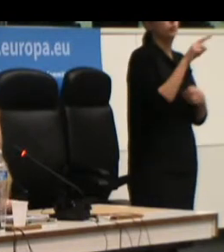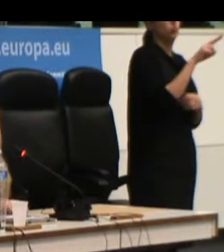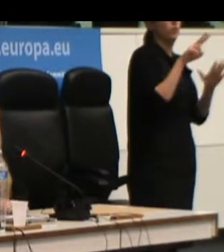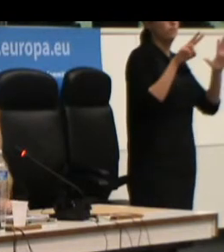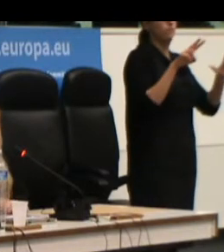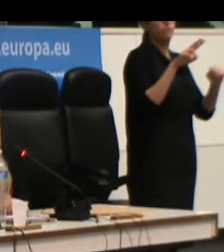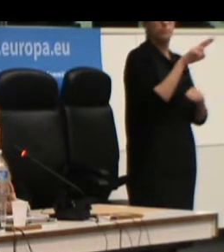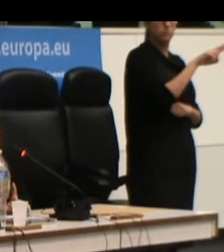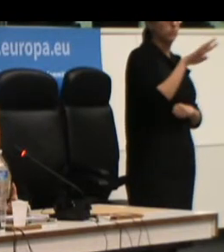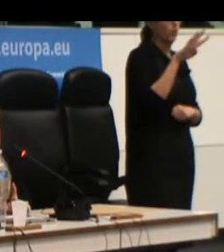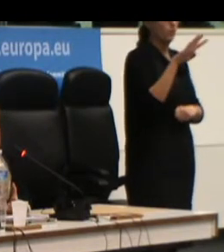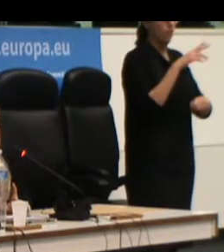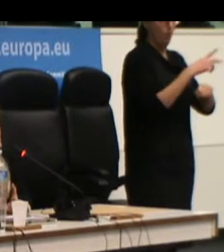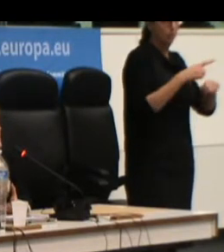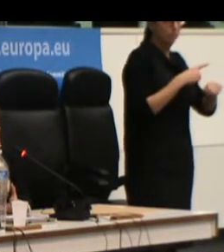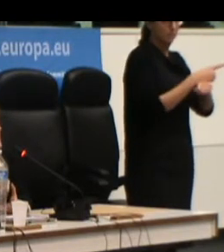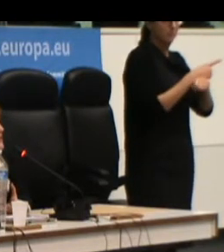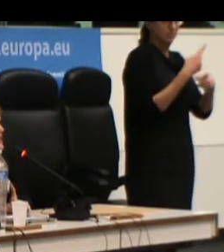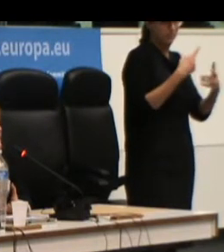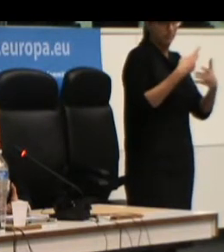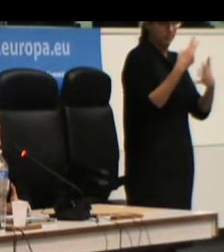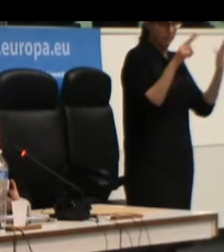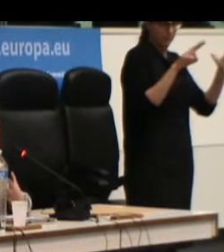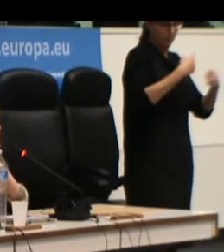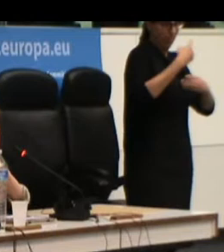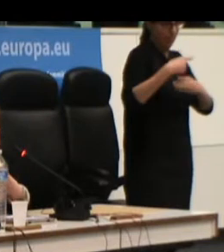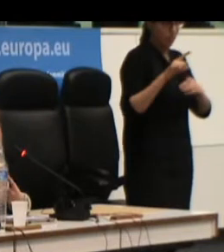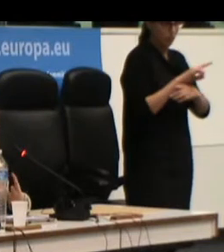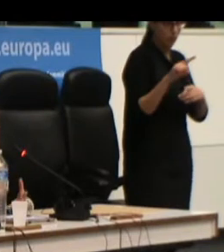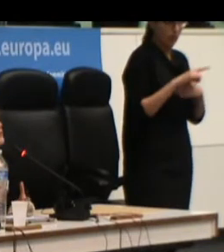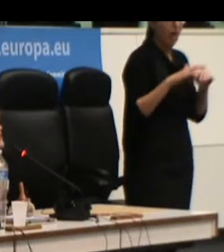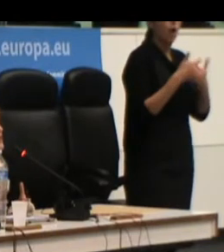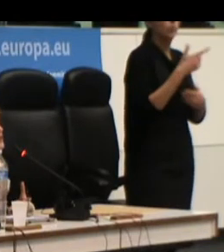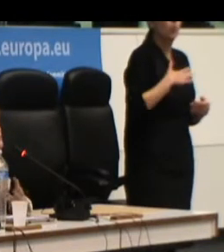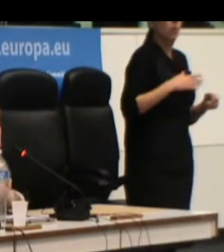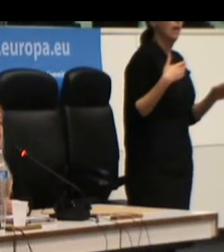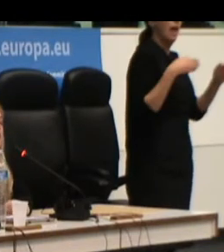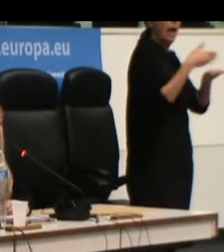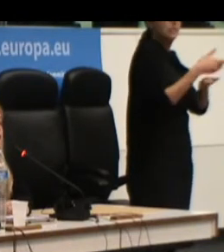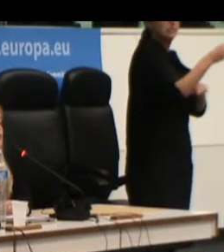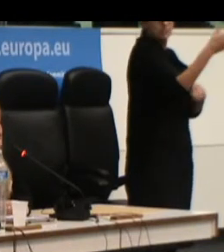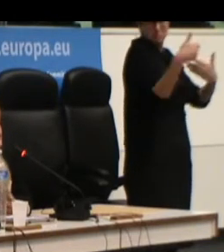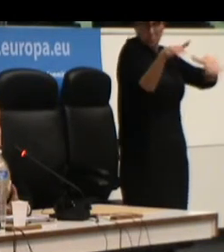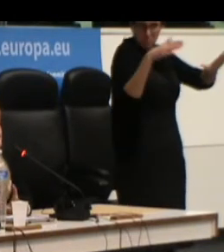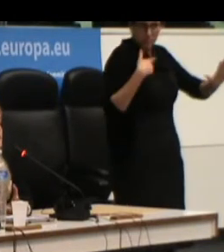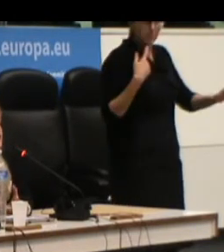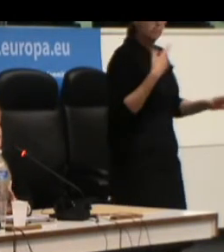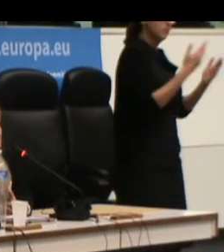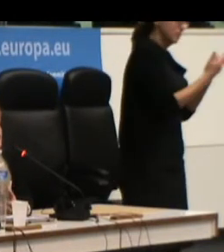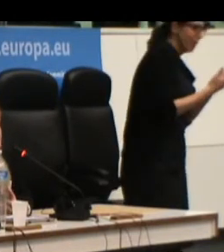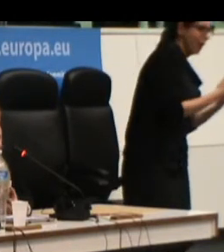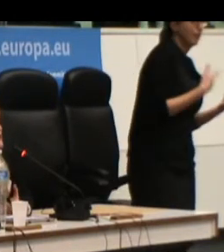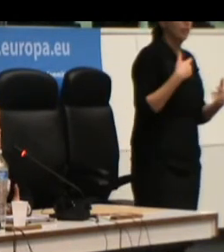records, a range of online resources for studying, for pleasure, just for general research. And we've got online